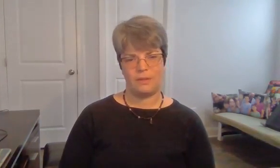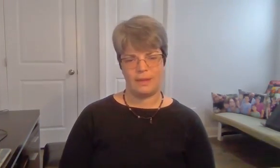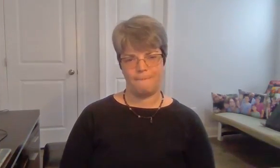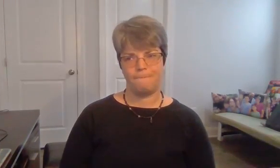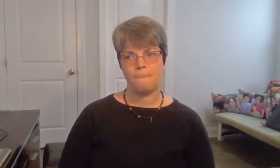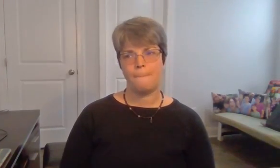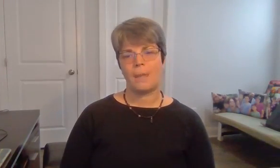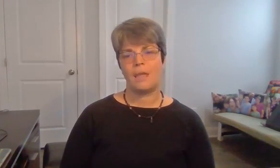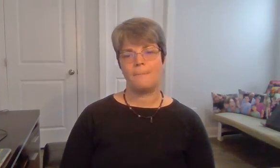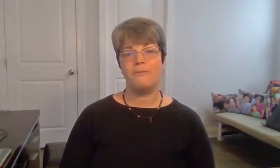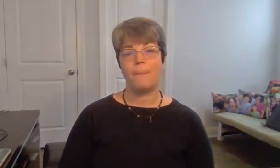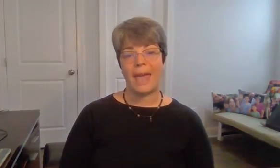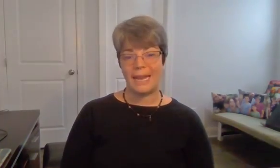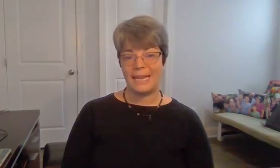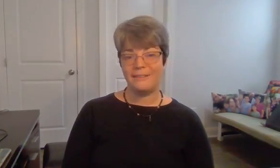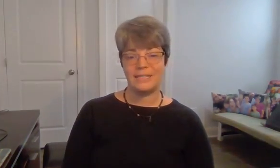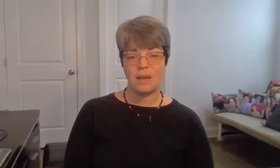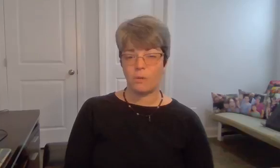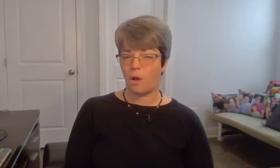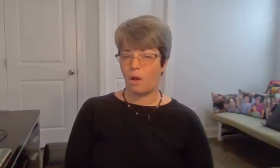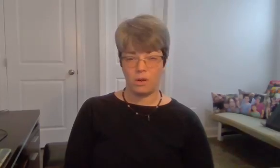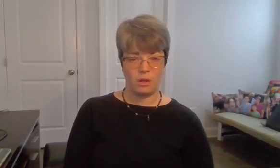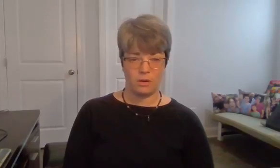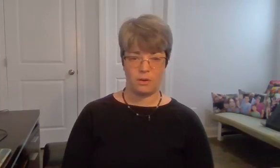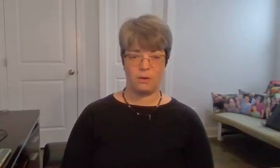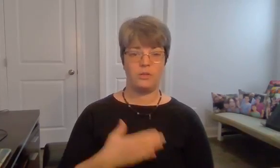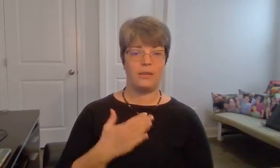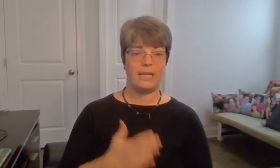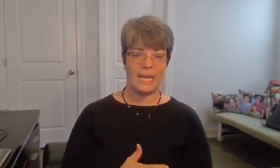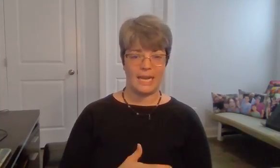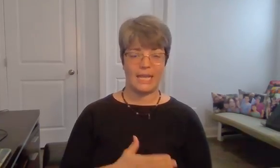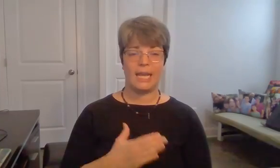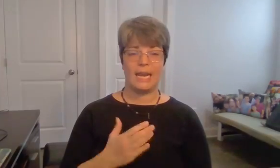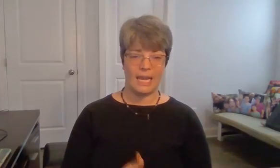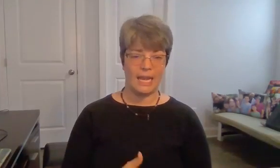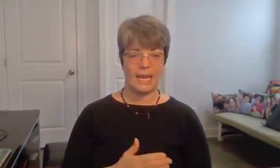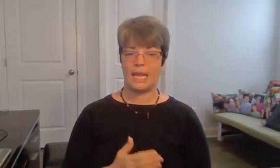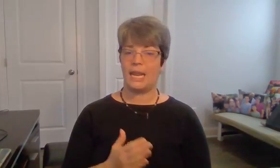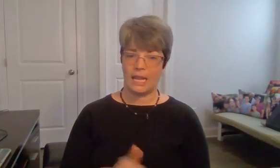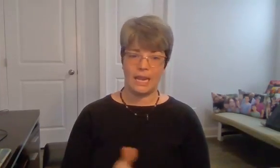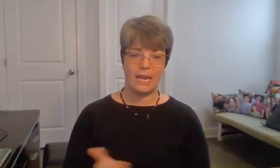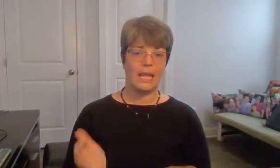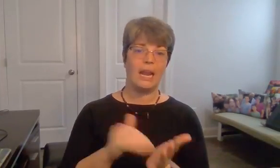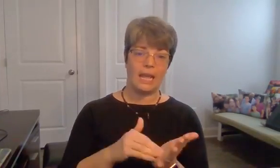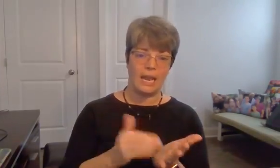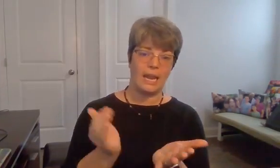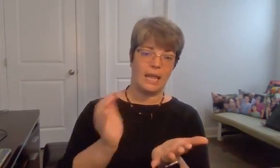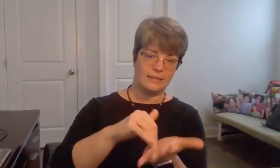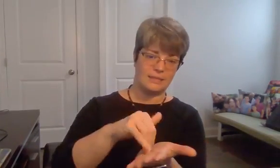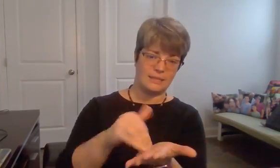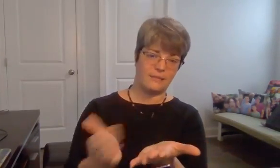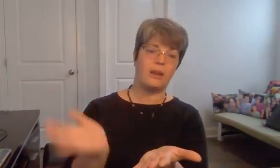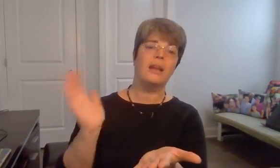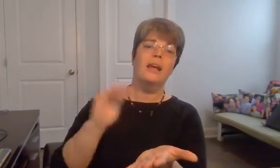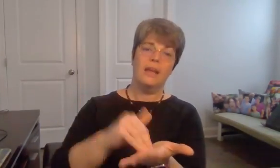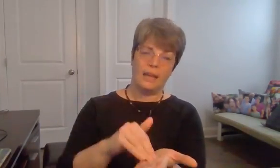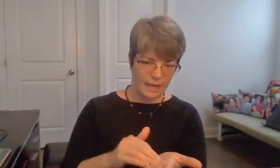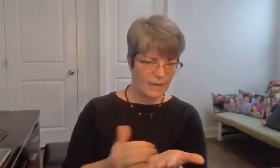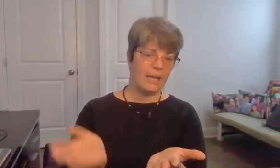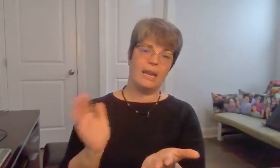them. Be repetitive. That's how we're all going to learn. Do it again and again and again and again and again and again and again and again. This is the sign for again. Again and again and